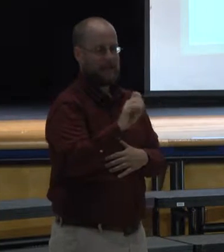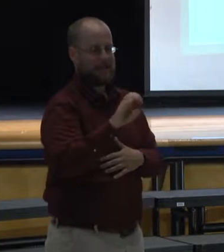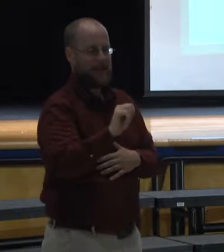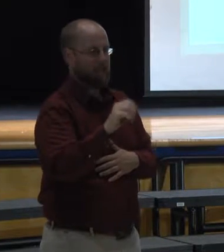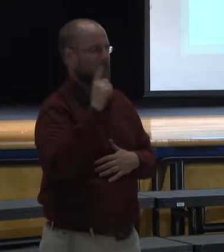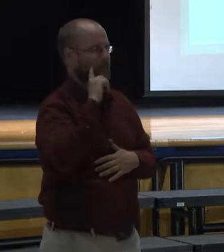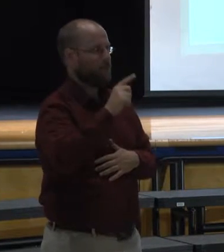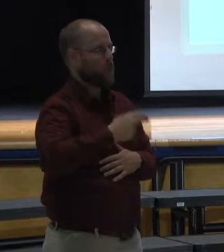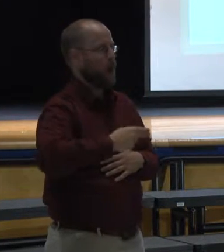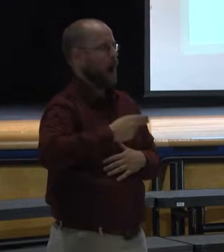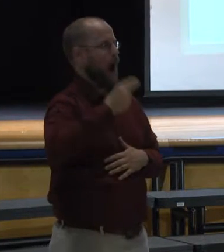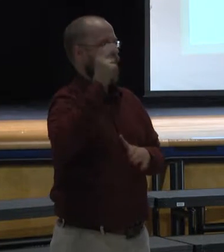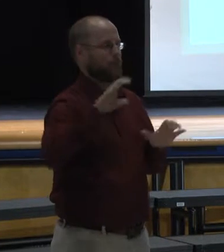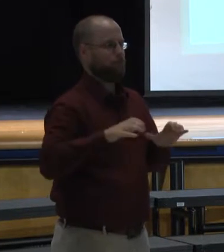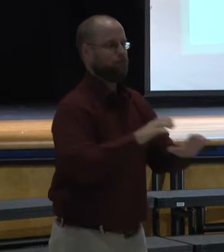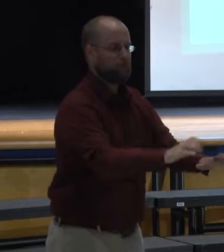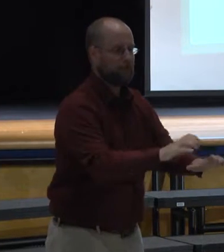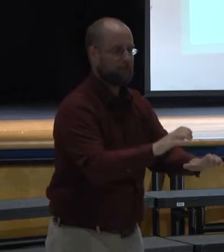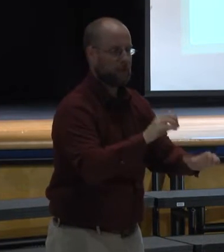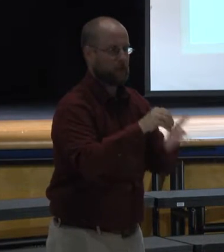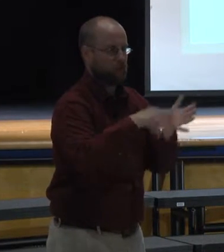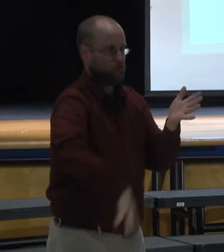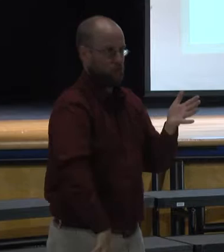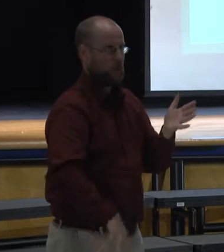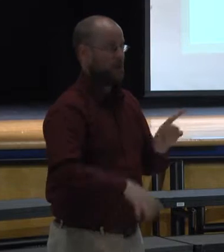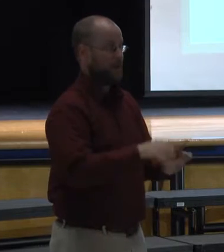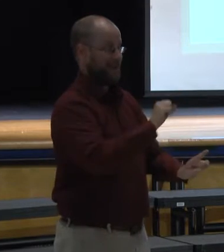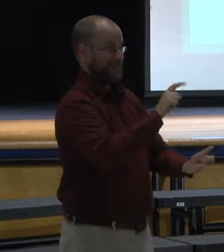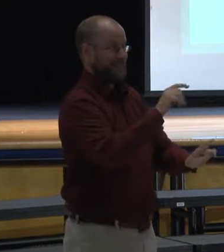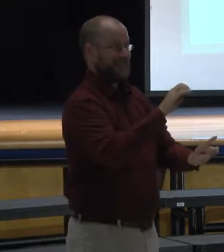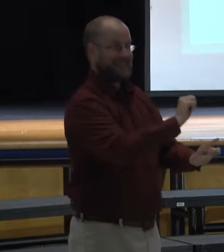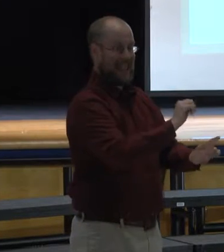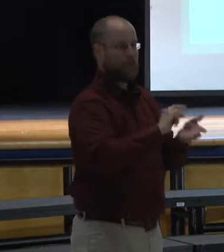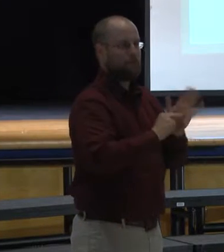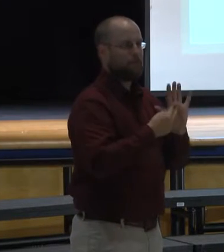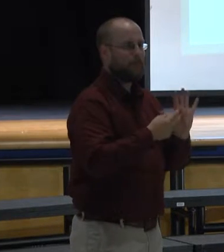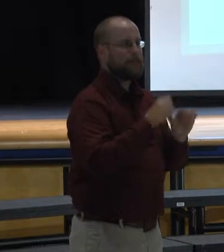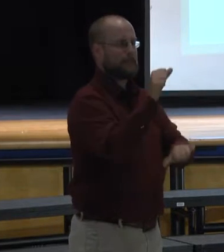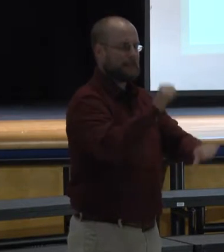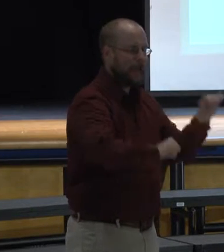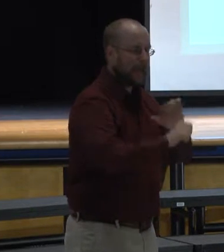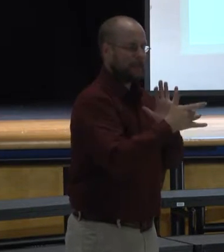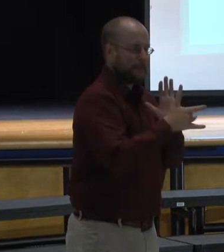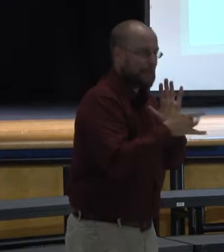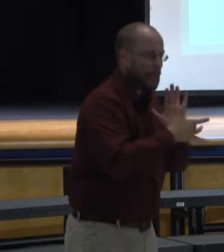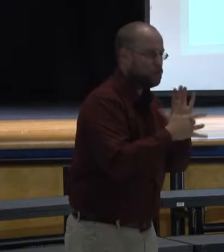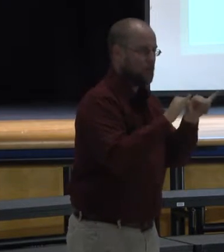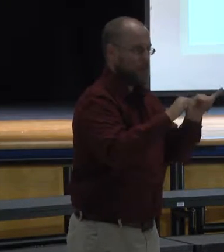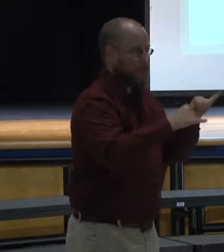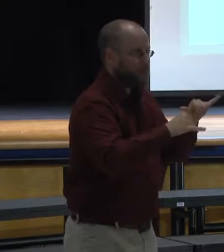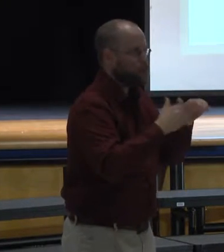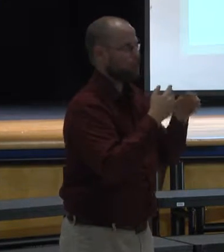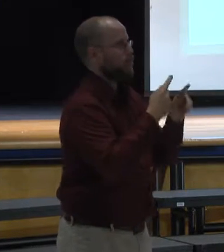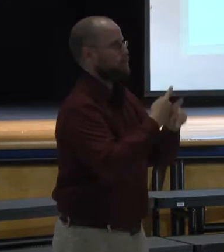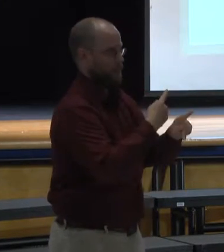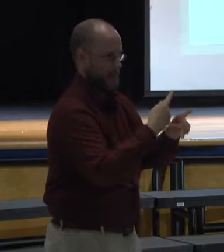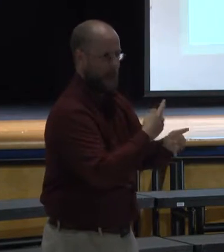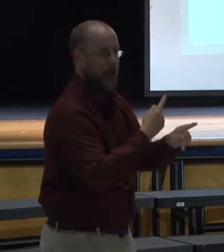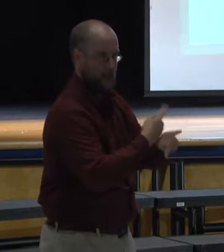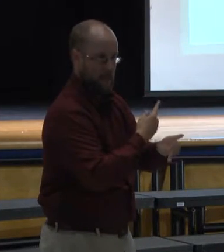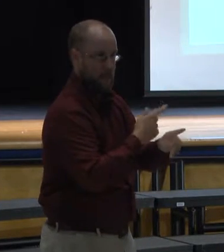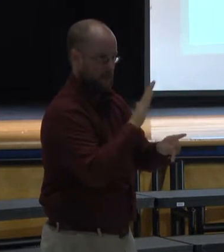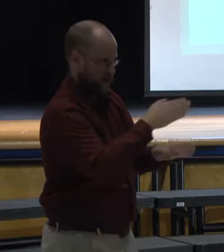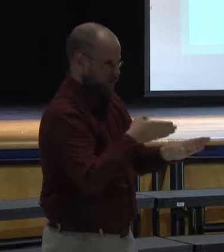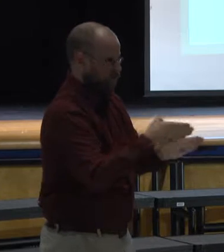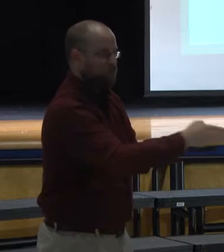students. Okay? Going into STEM is going into a STEM related field, science, technology, engineering, or math. All right, but